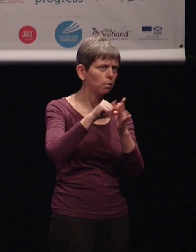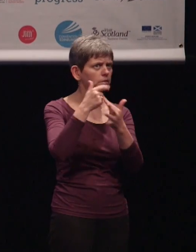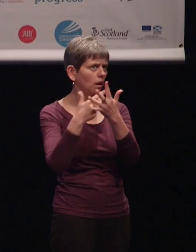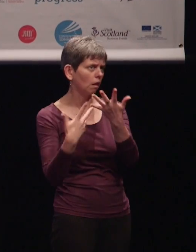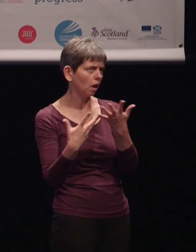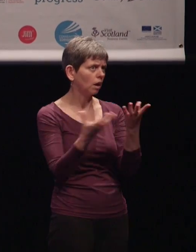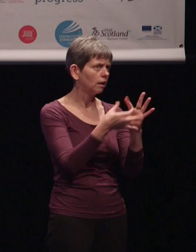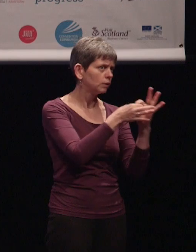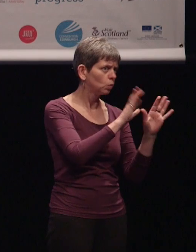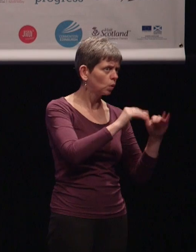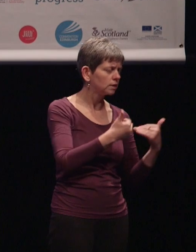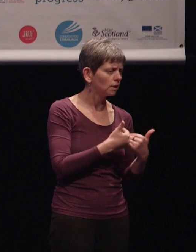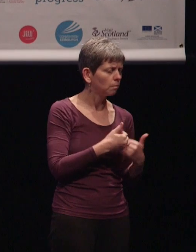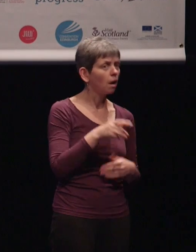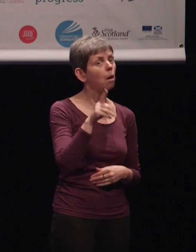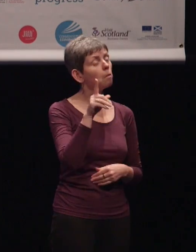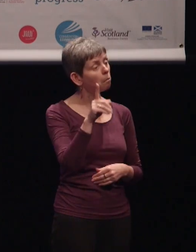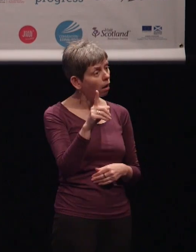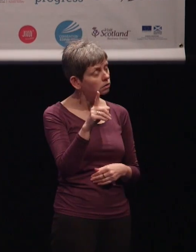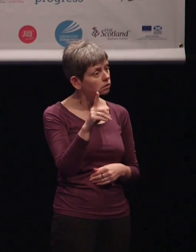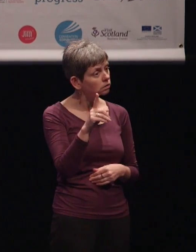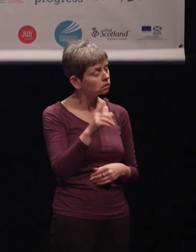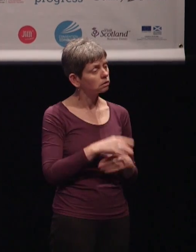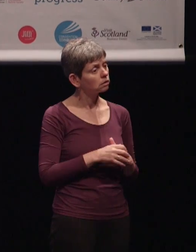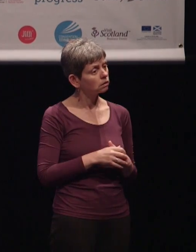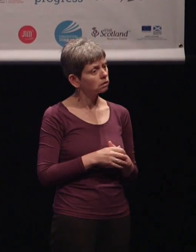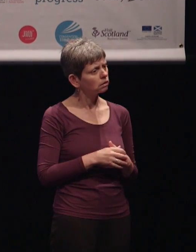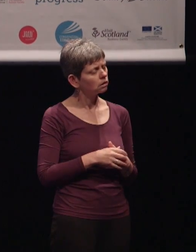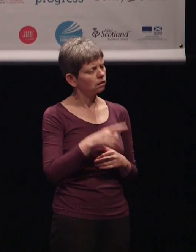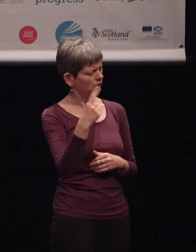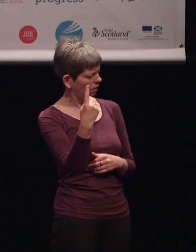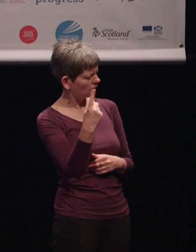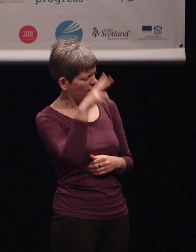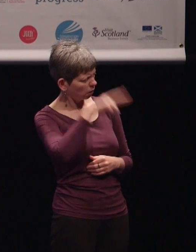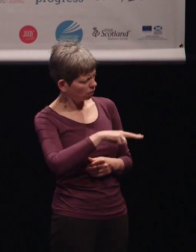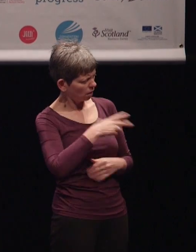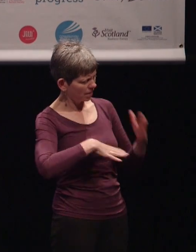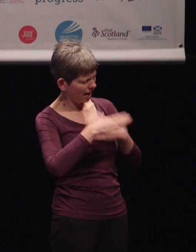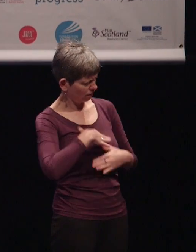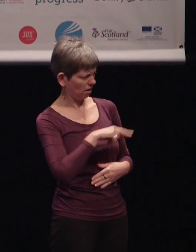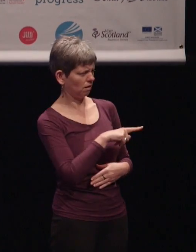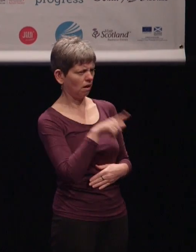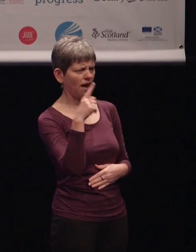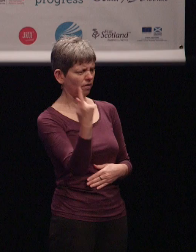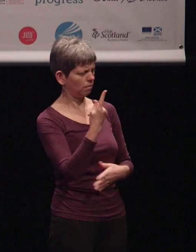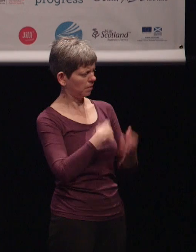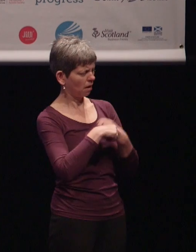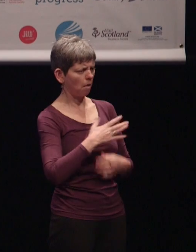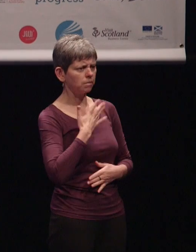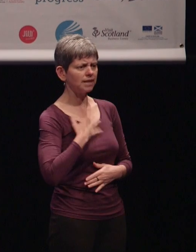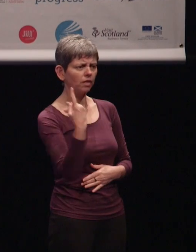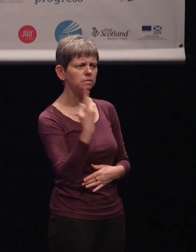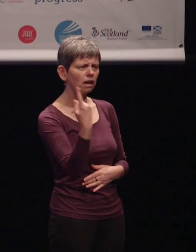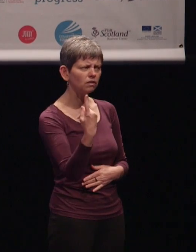autism, they can be upset over a person with autism behaving in a certain way, in a certain